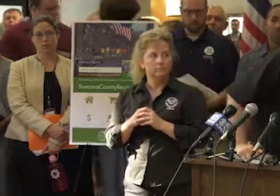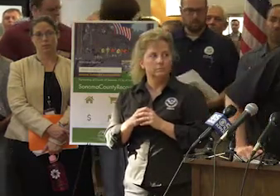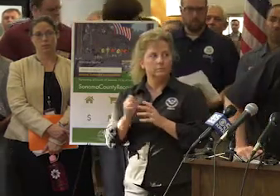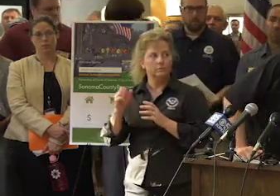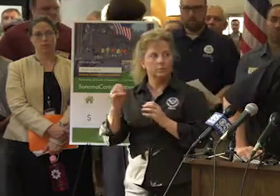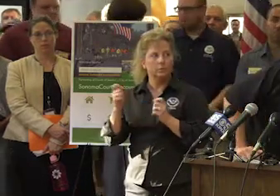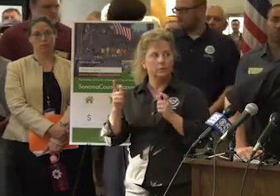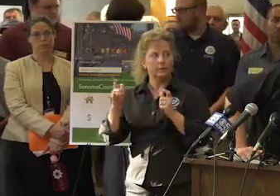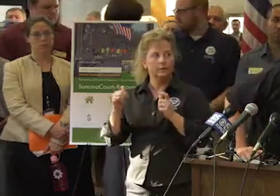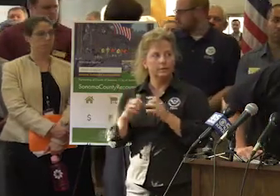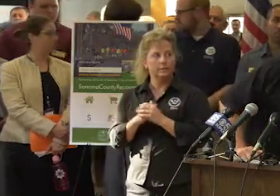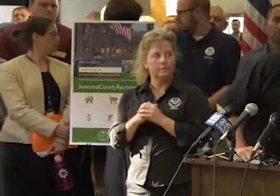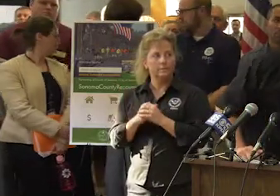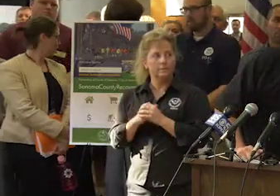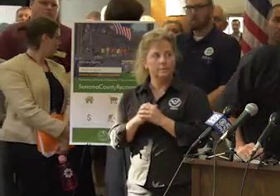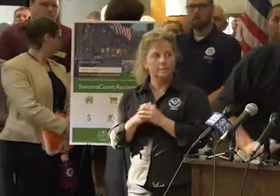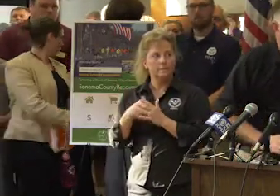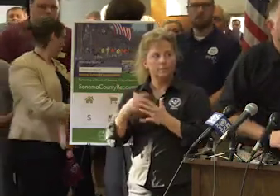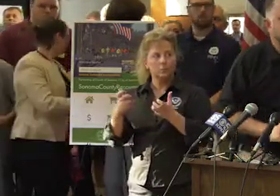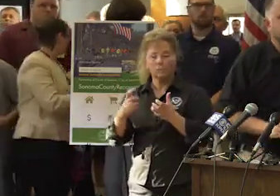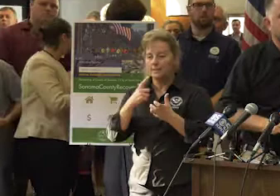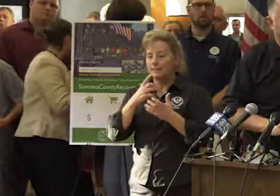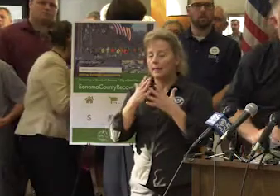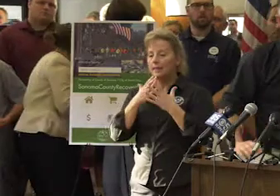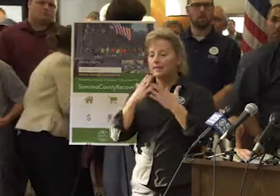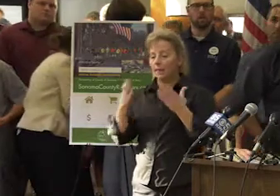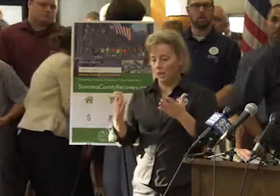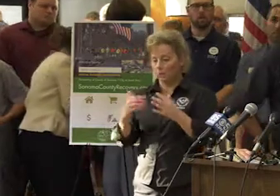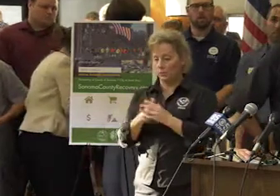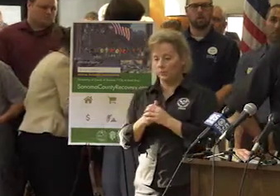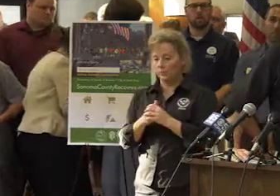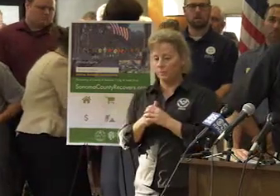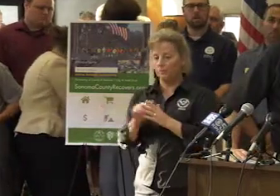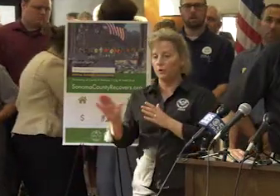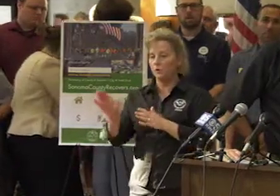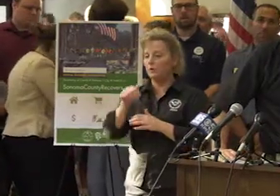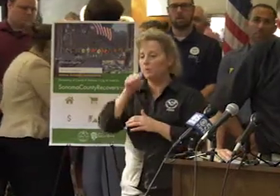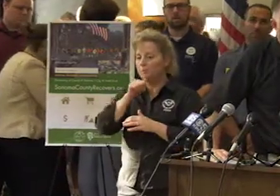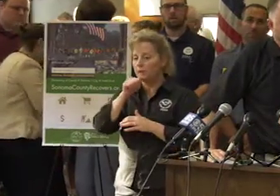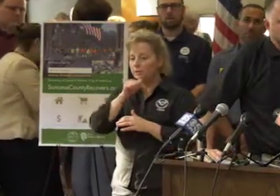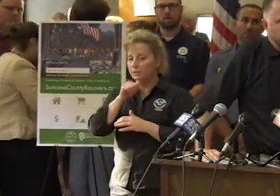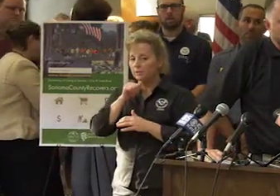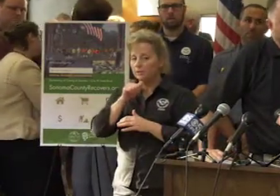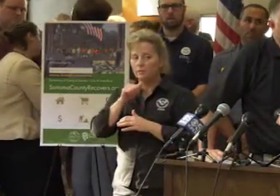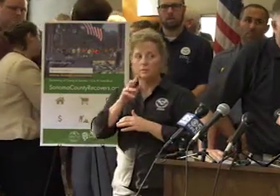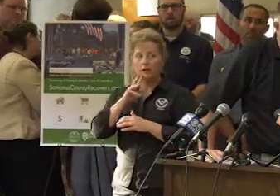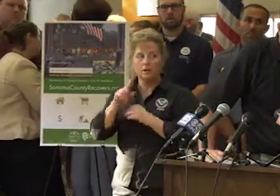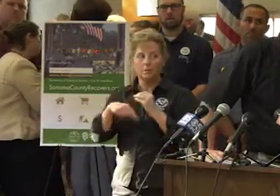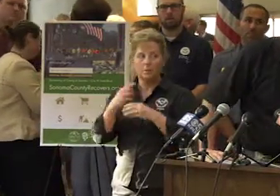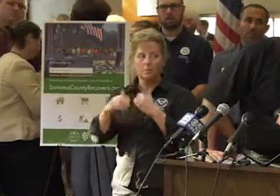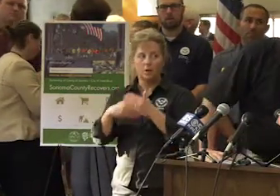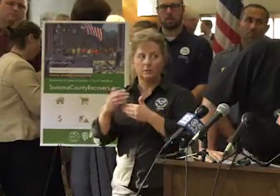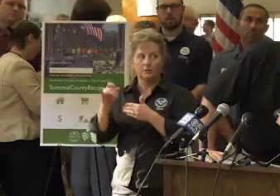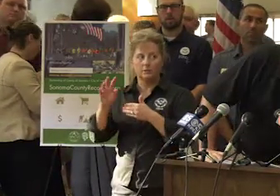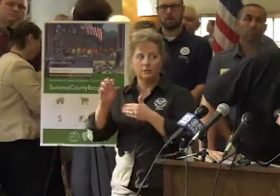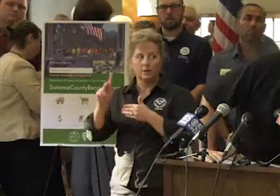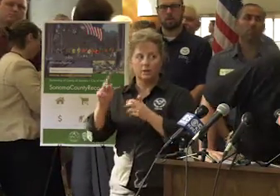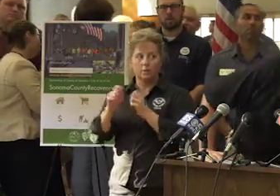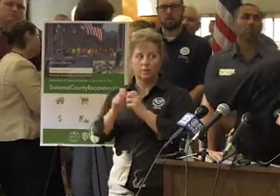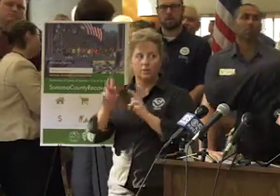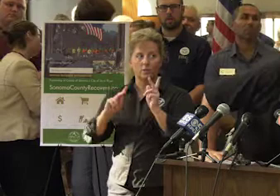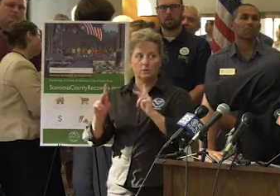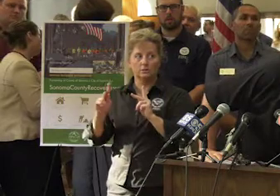quickly, I wanted to say thank you for your patience. Let me just talk about process, if it's okay with